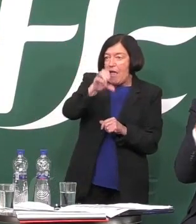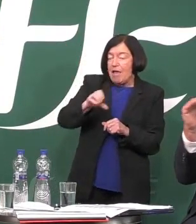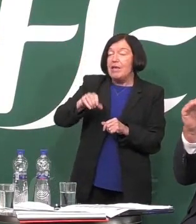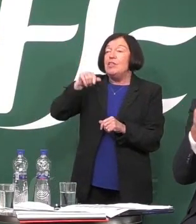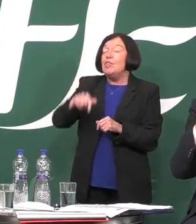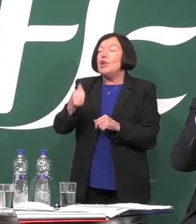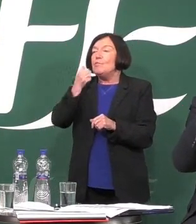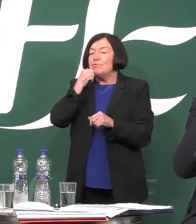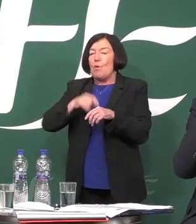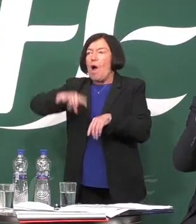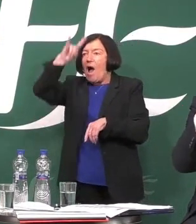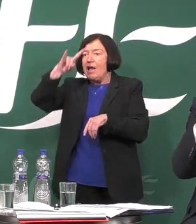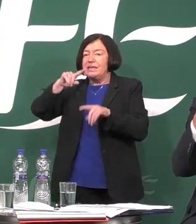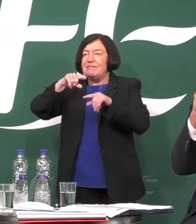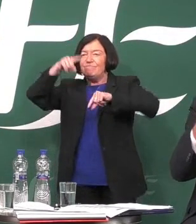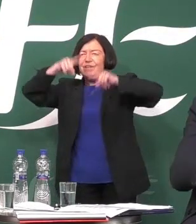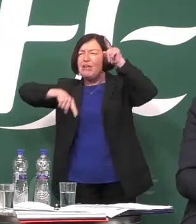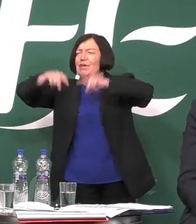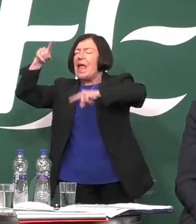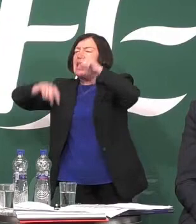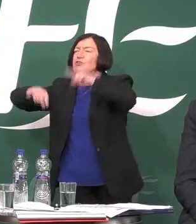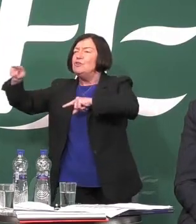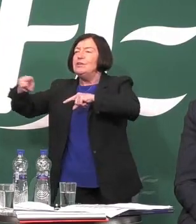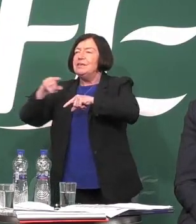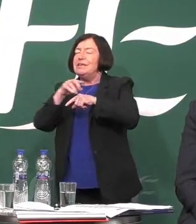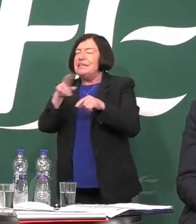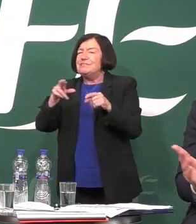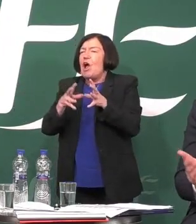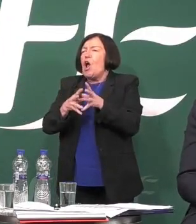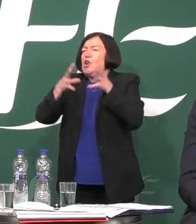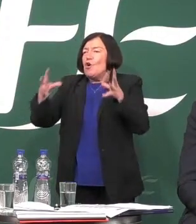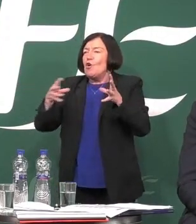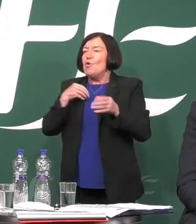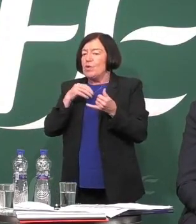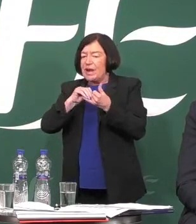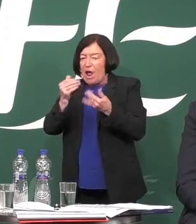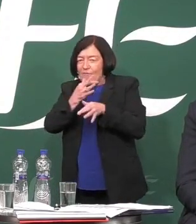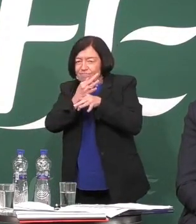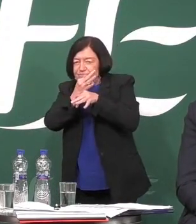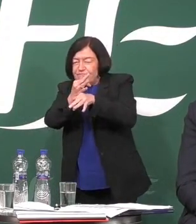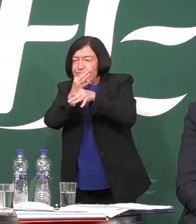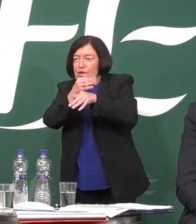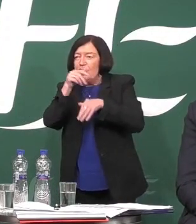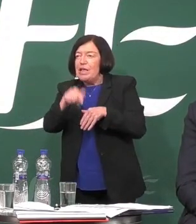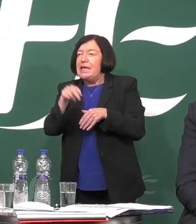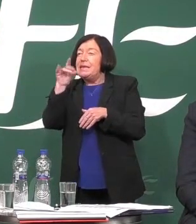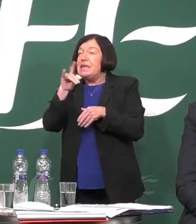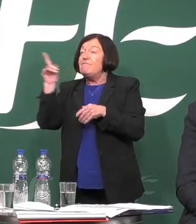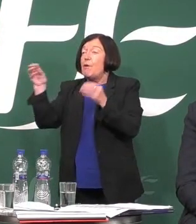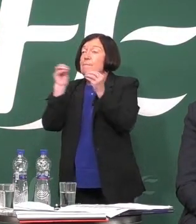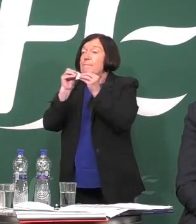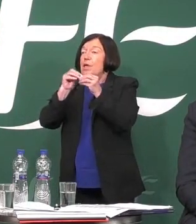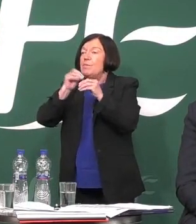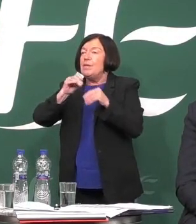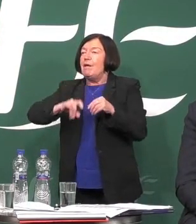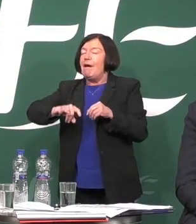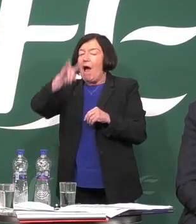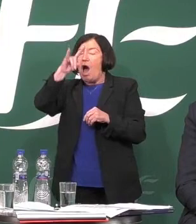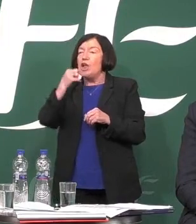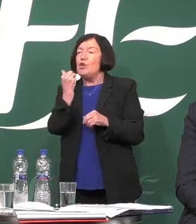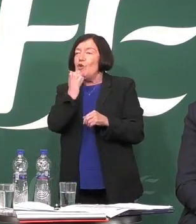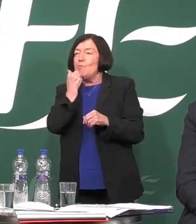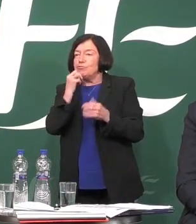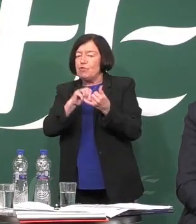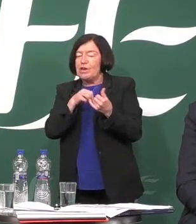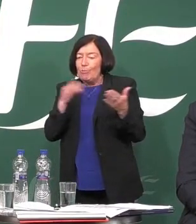so high across the board, the level of variation there is not enormous. What we're also tracking is the figures that Niamh gave earlier in relation to where there's high prevalence, is